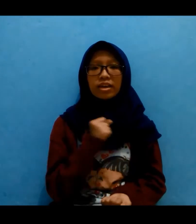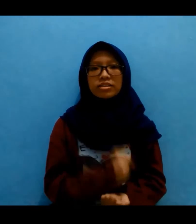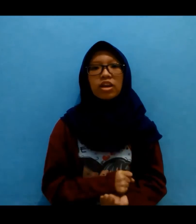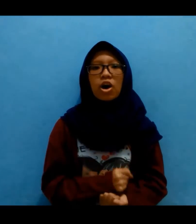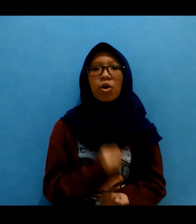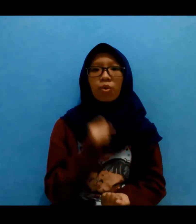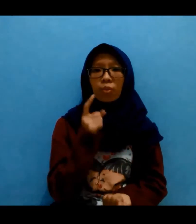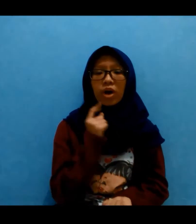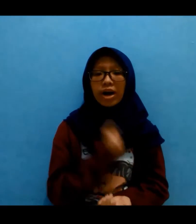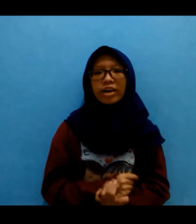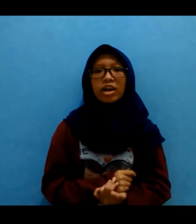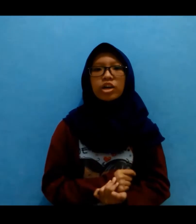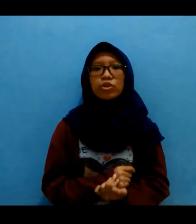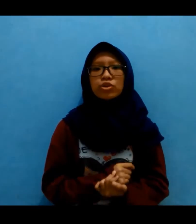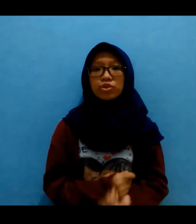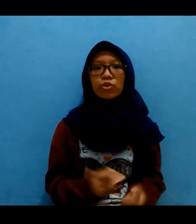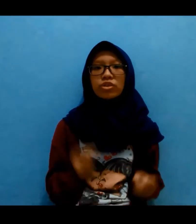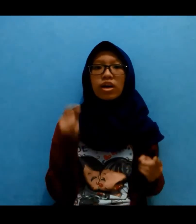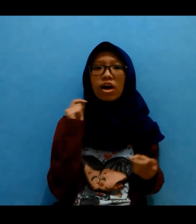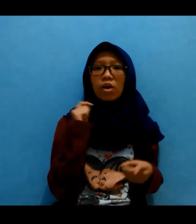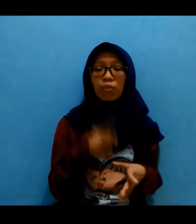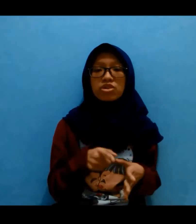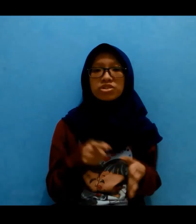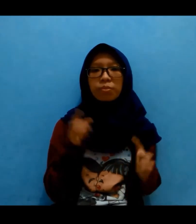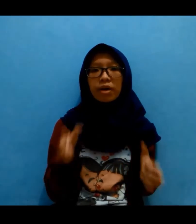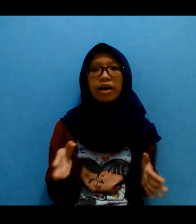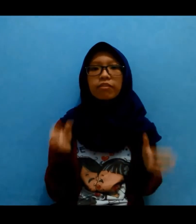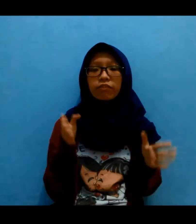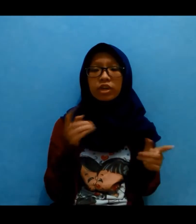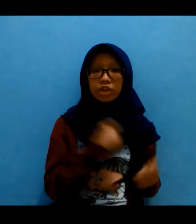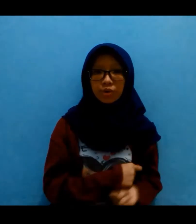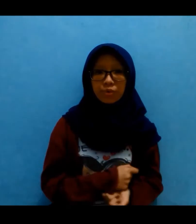Then, why you should watch my video?